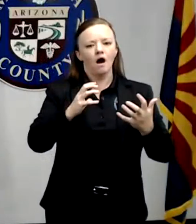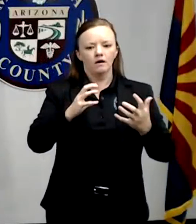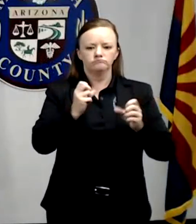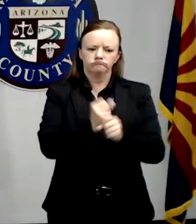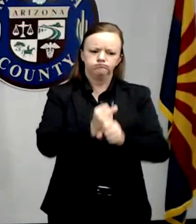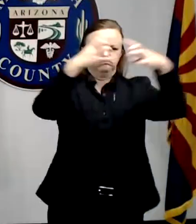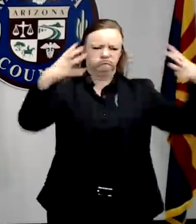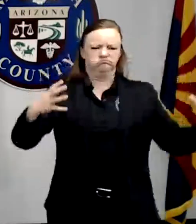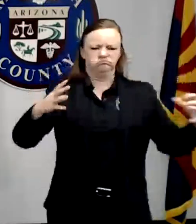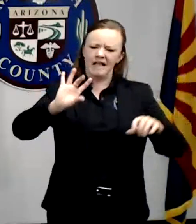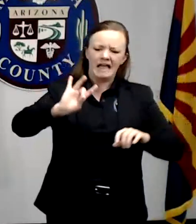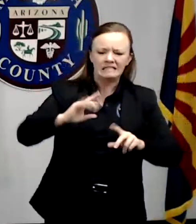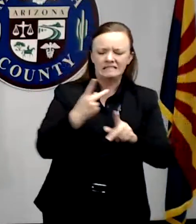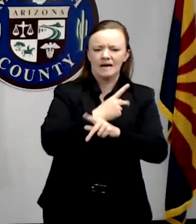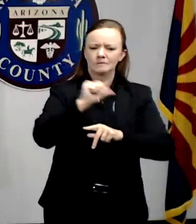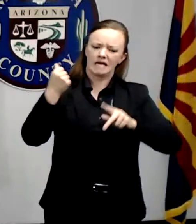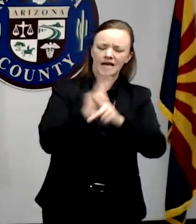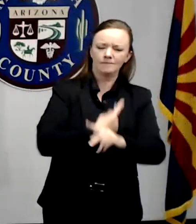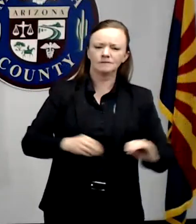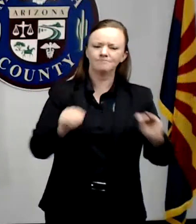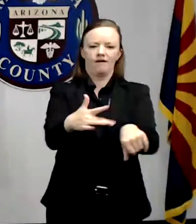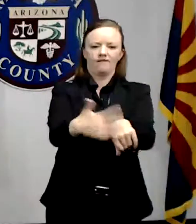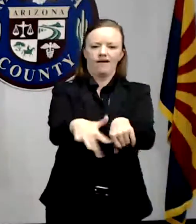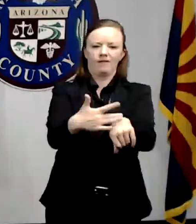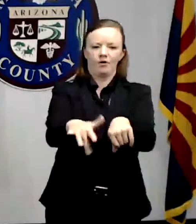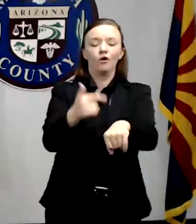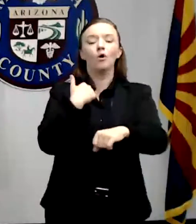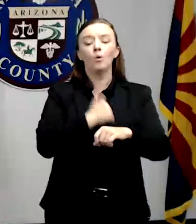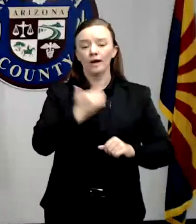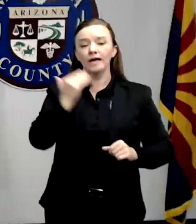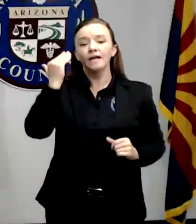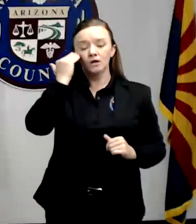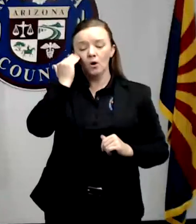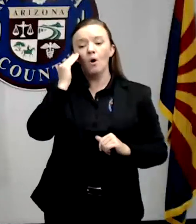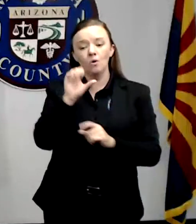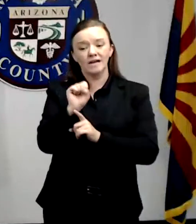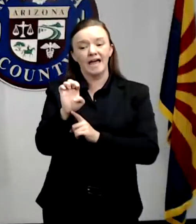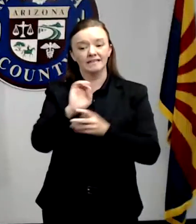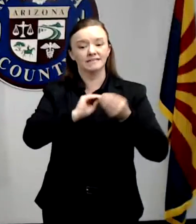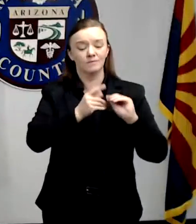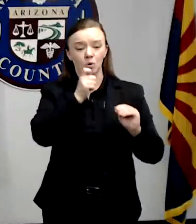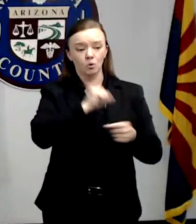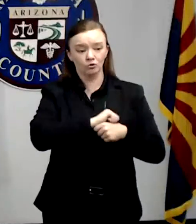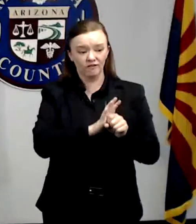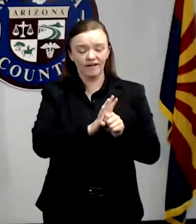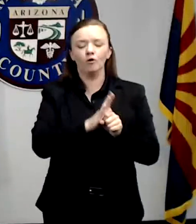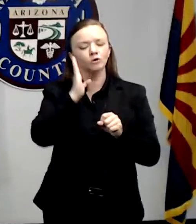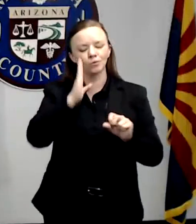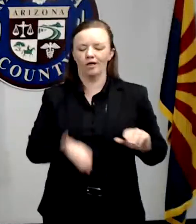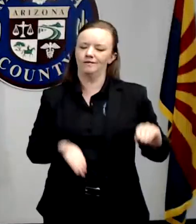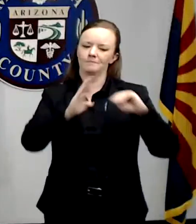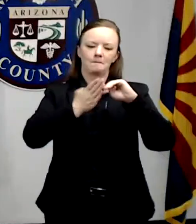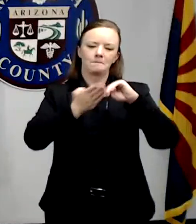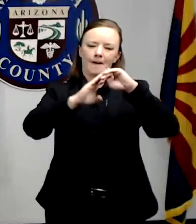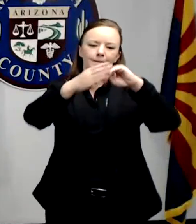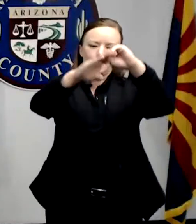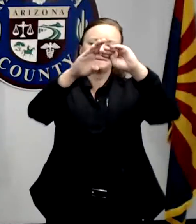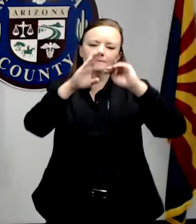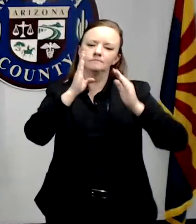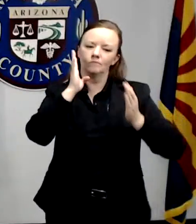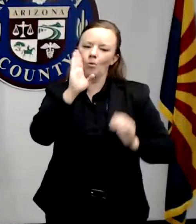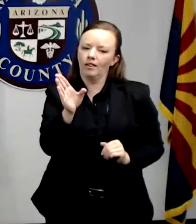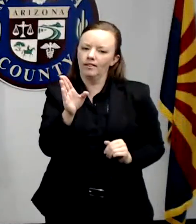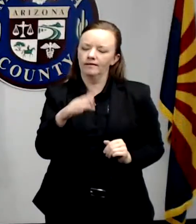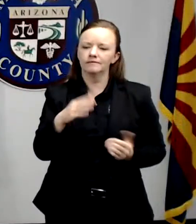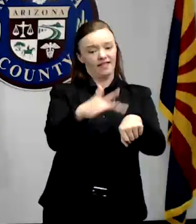that capacity. So that those case numbers will continue to rise with potentially hundreds